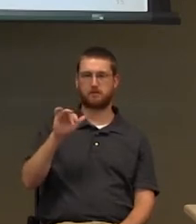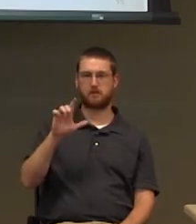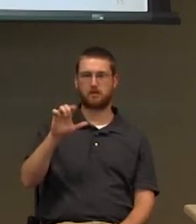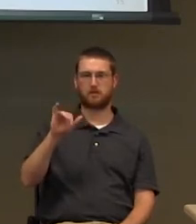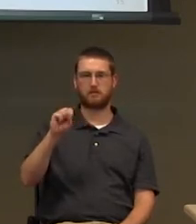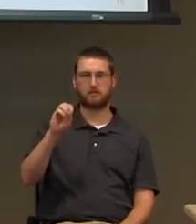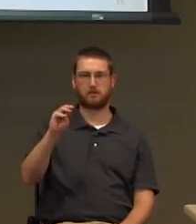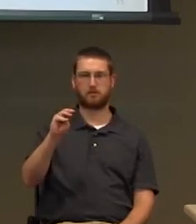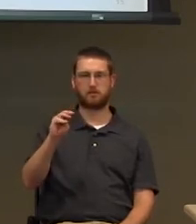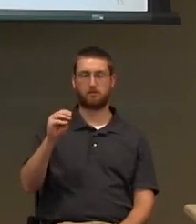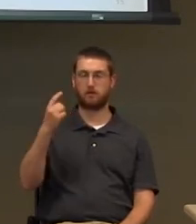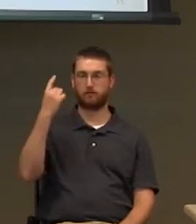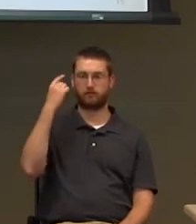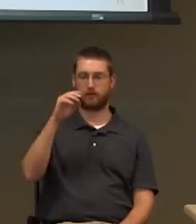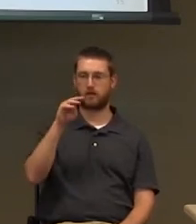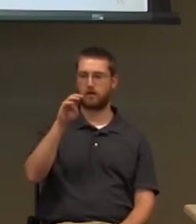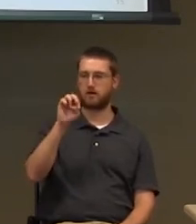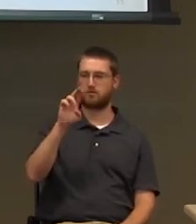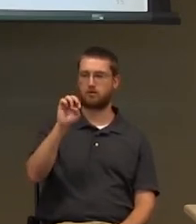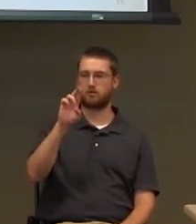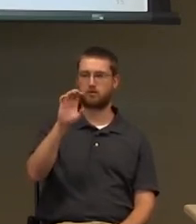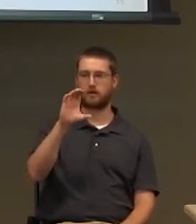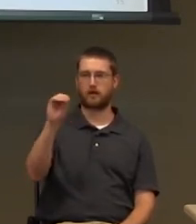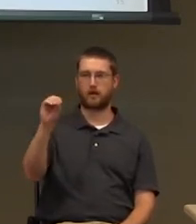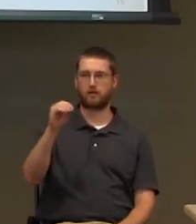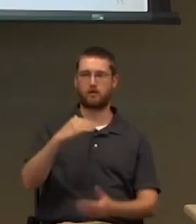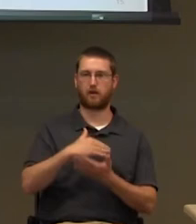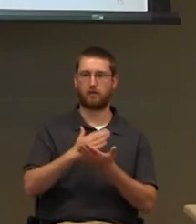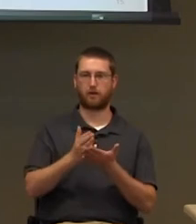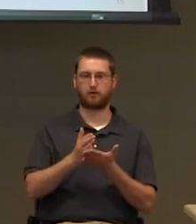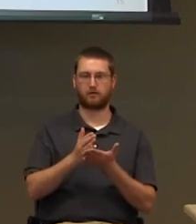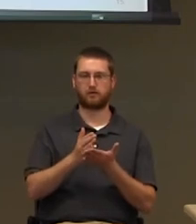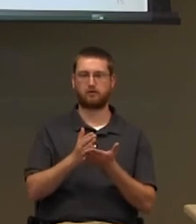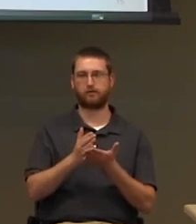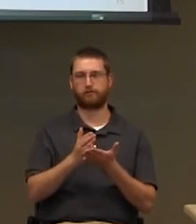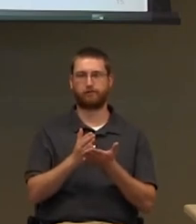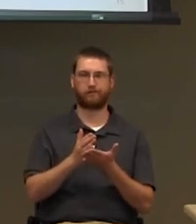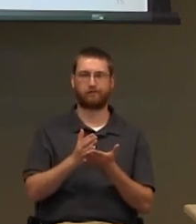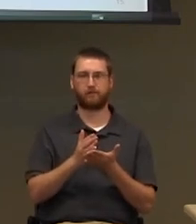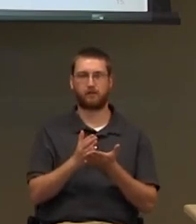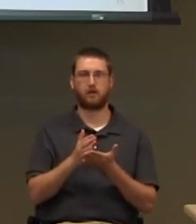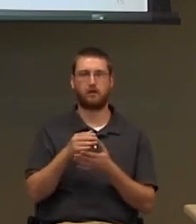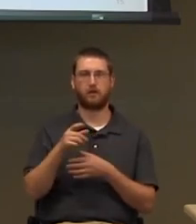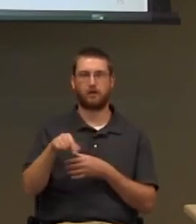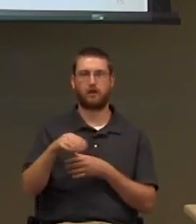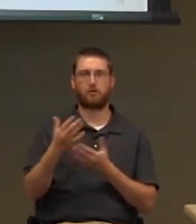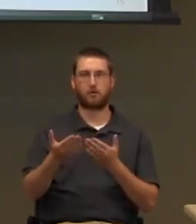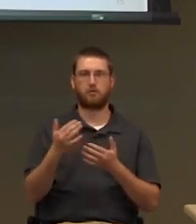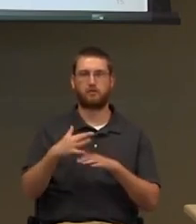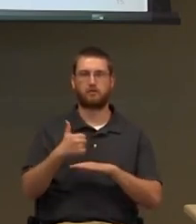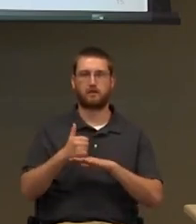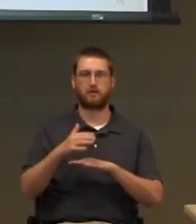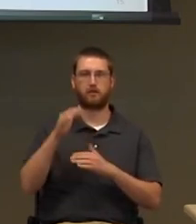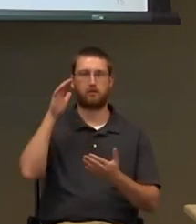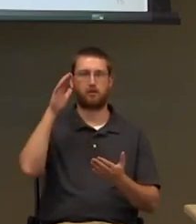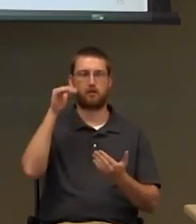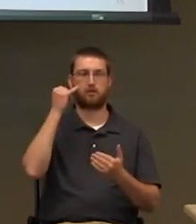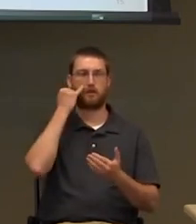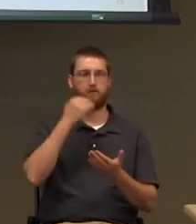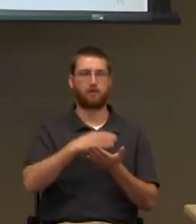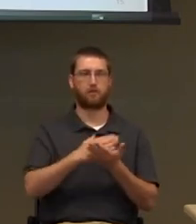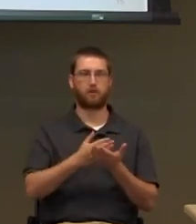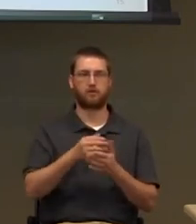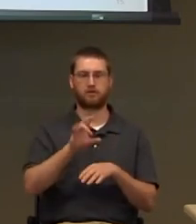Mercer County's budget, that notwithstanding, is they probably set their expectation, if their budget truly